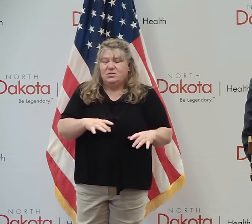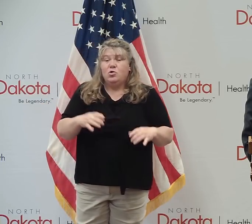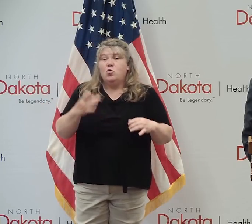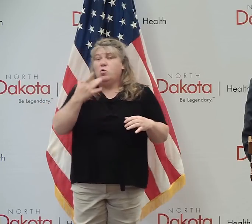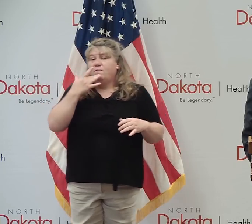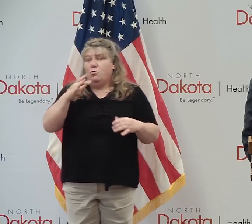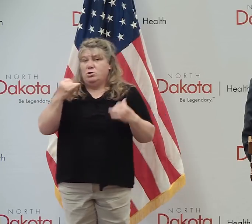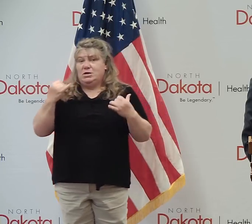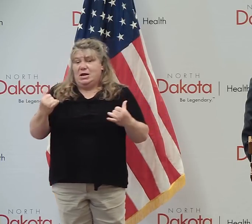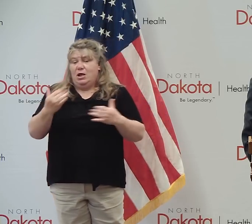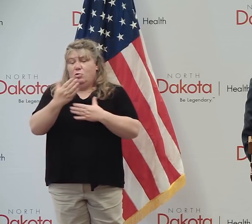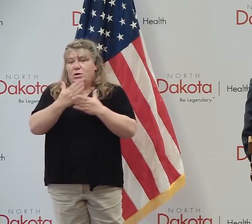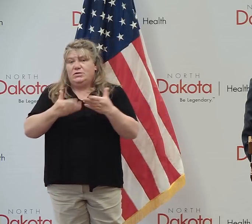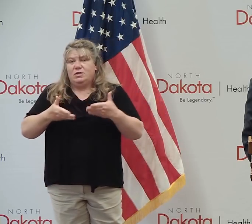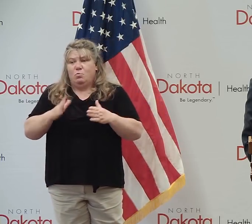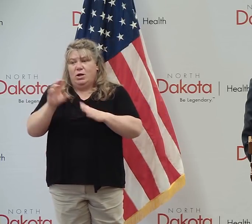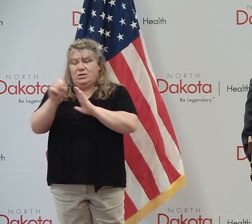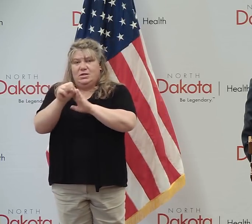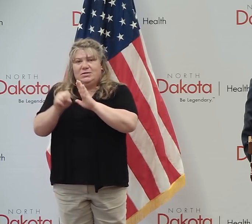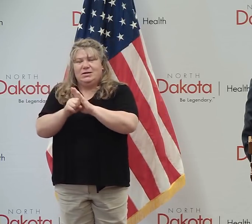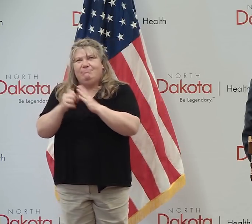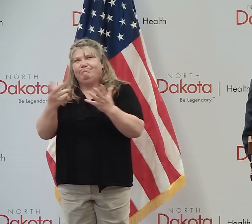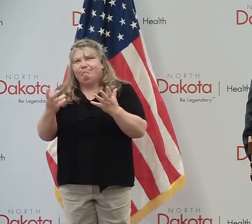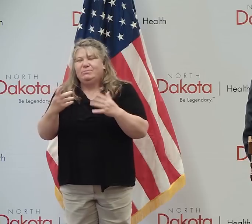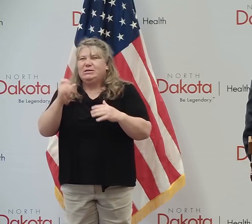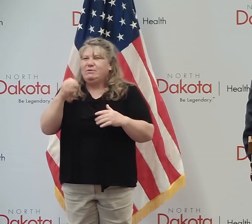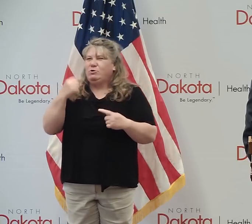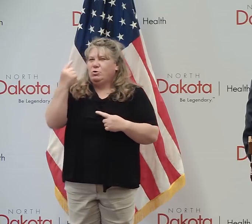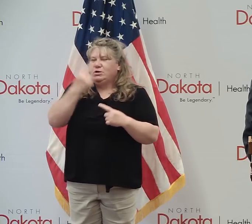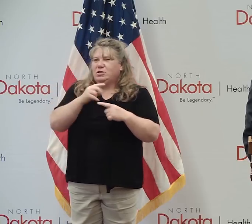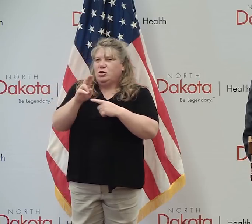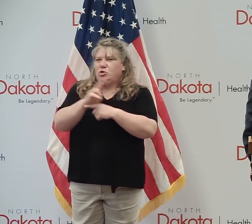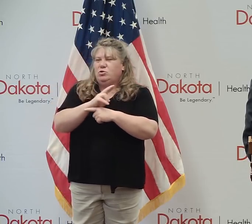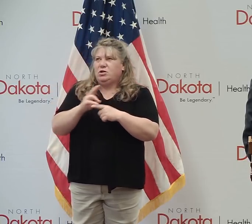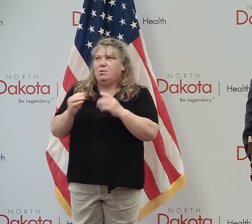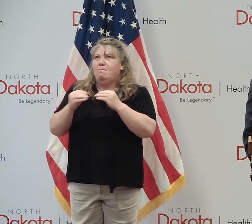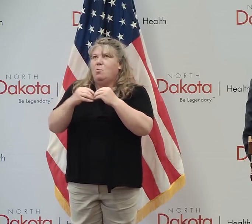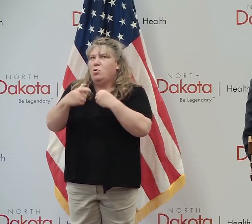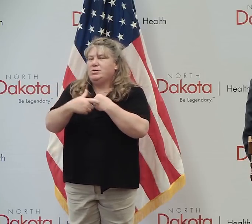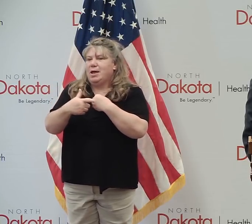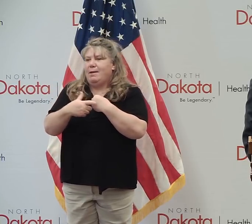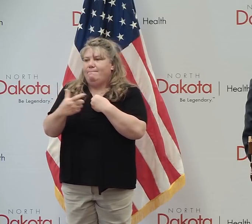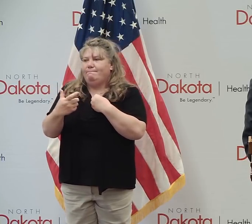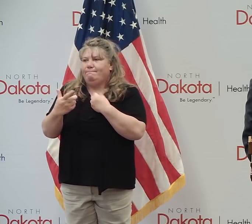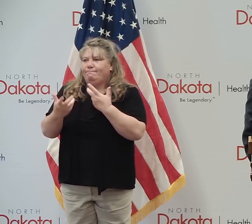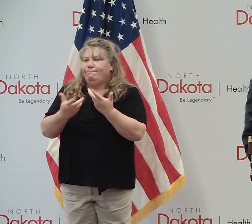now that in some ways in the state, I want to say, if you consider using wartime